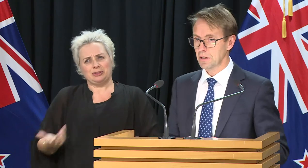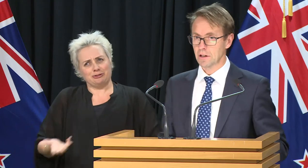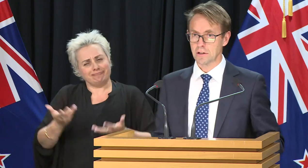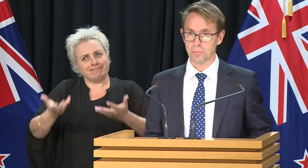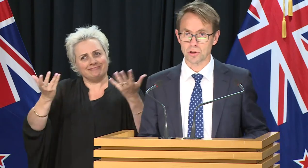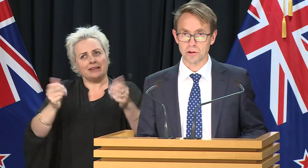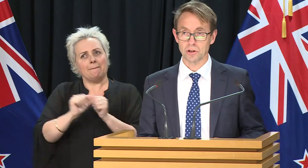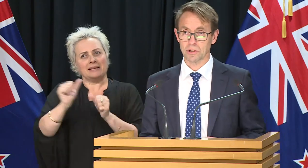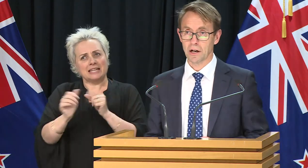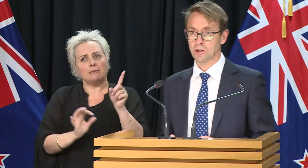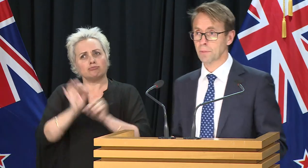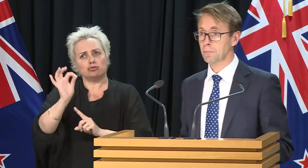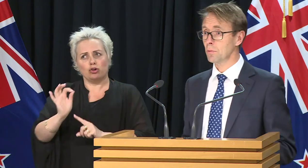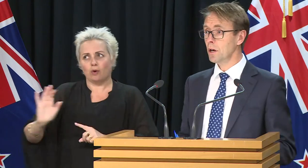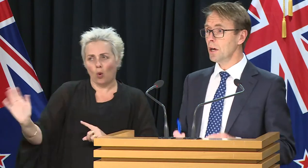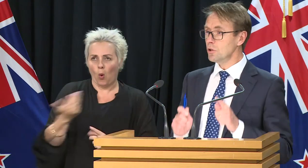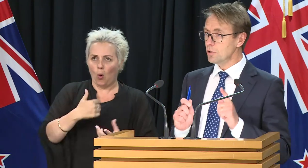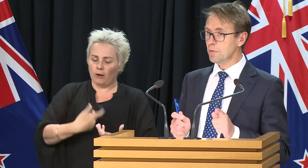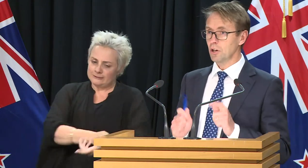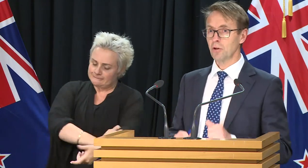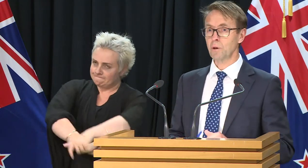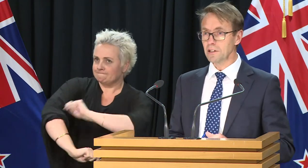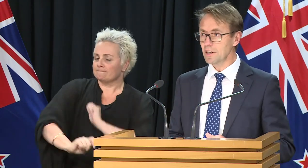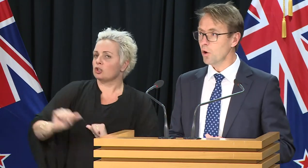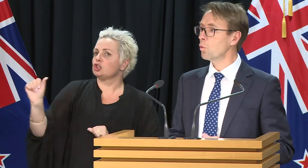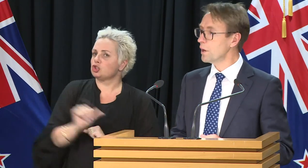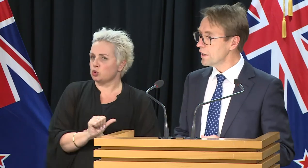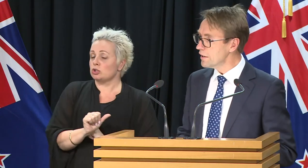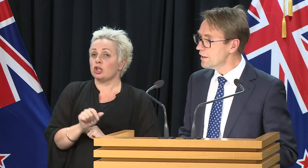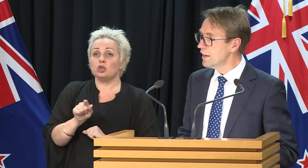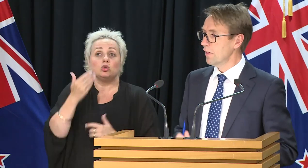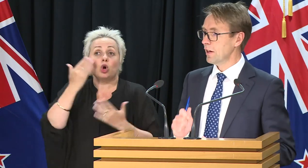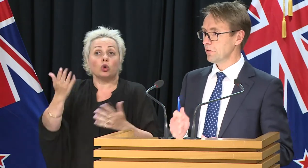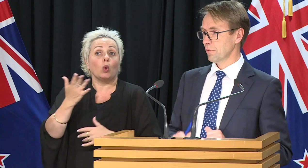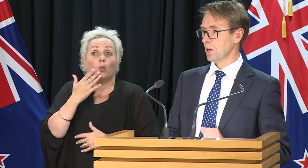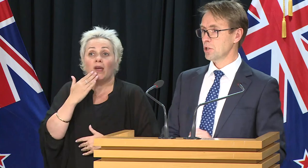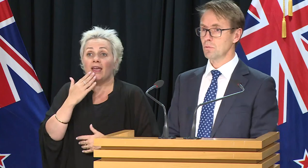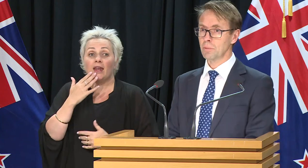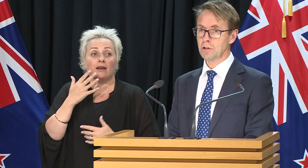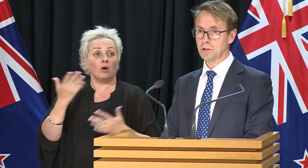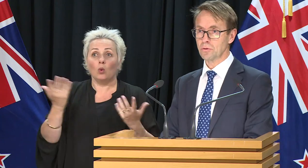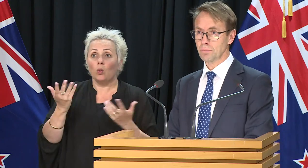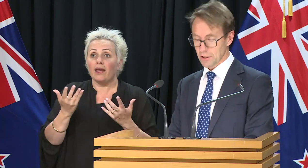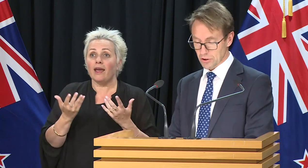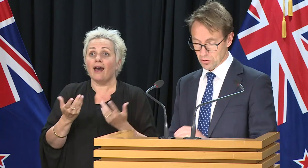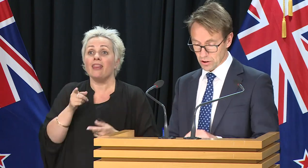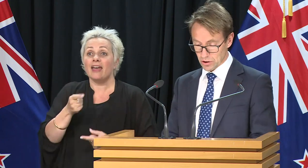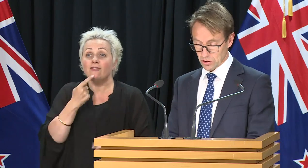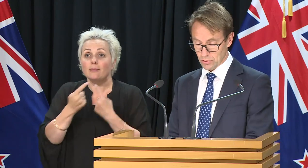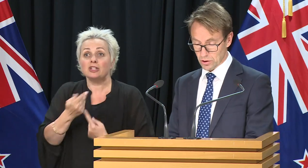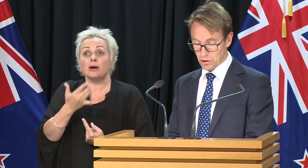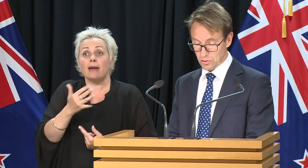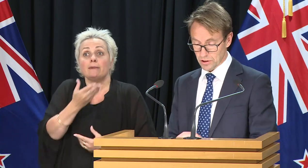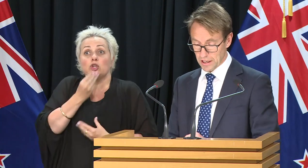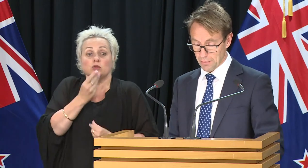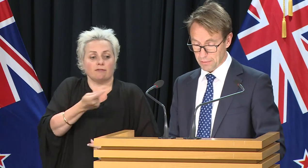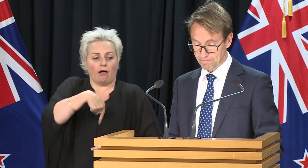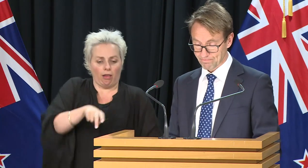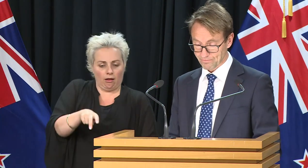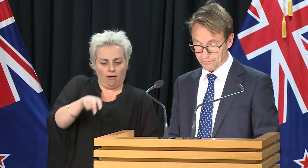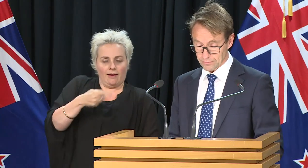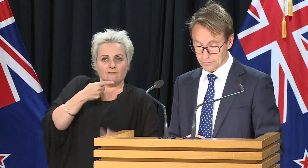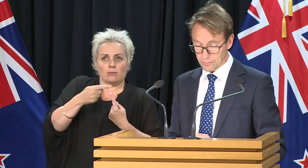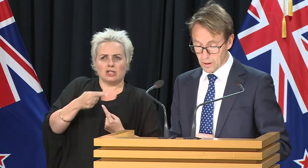So again, an opportunity to encourage people, you never know when or where that information will be useful. Please do continue to use the